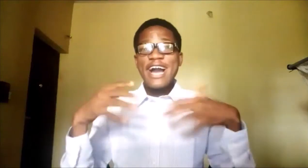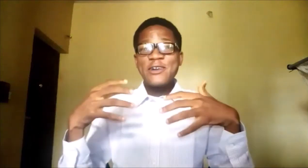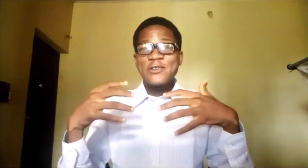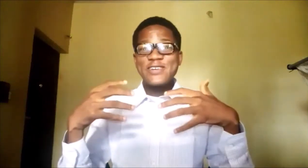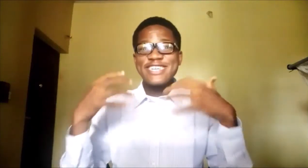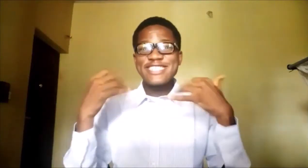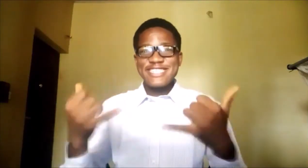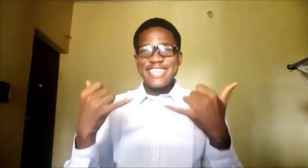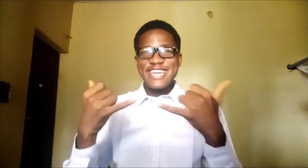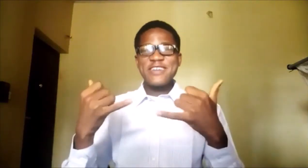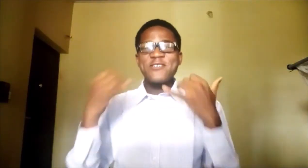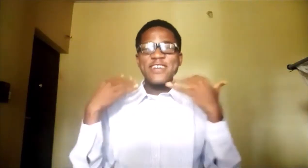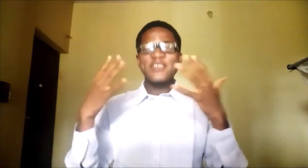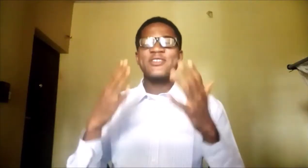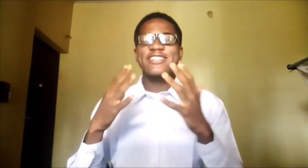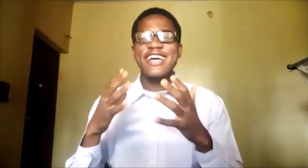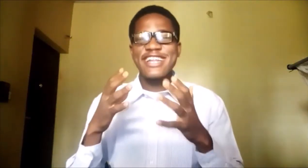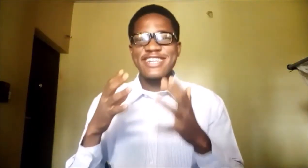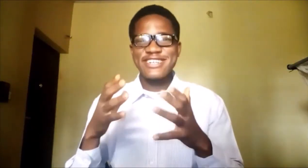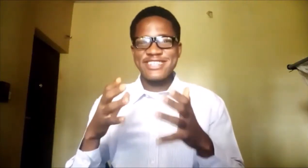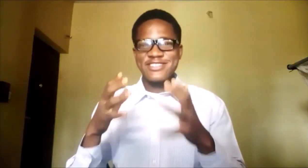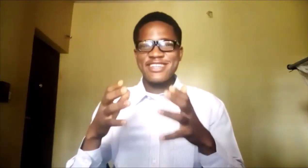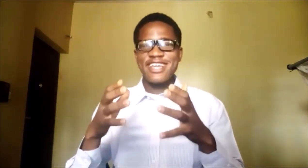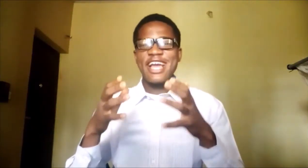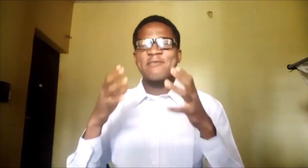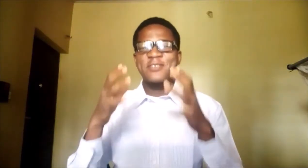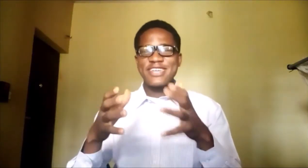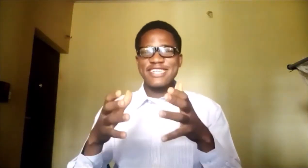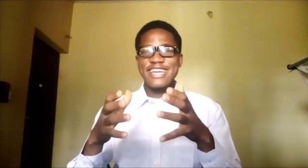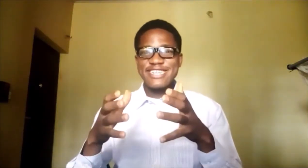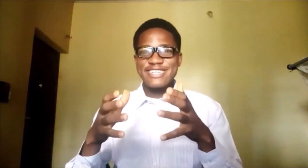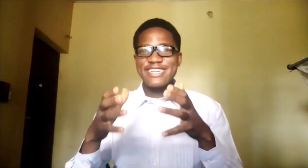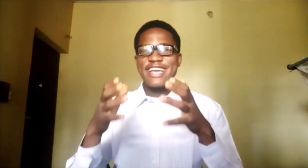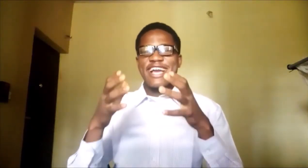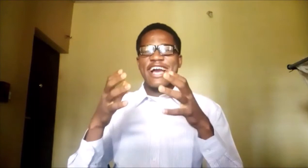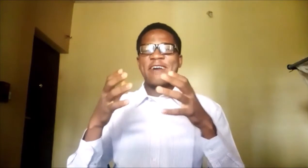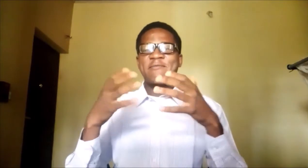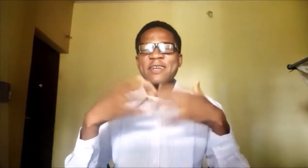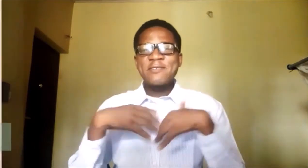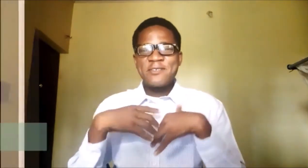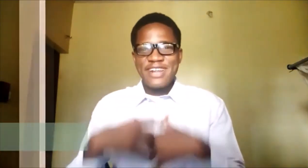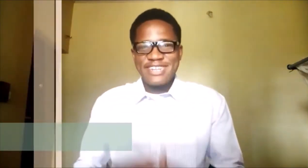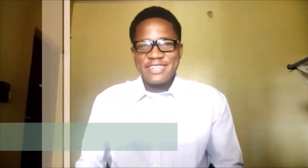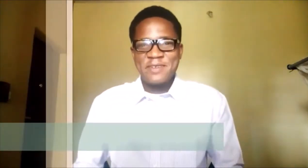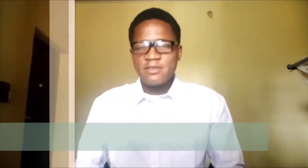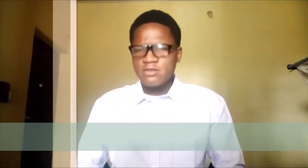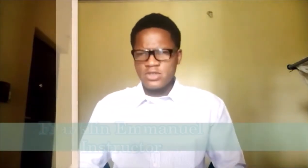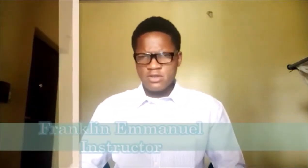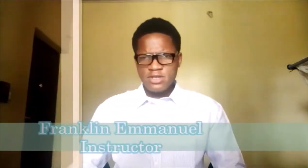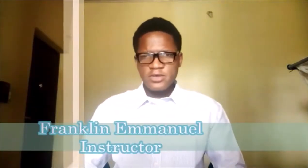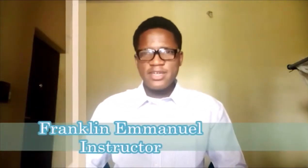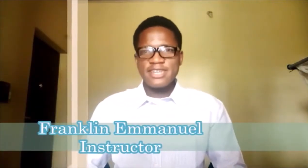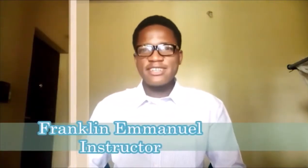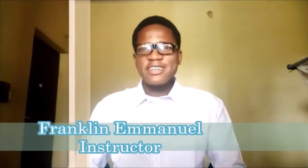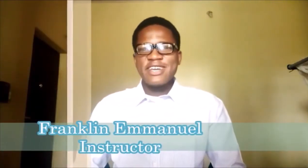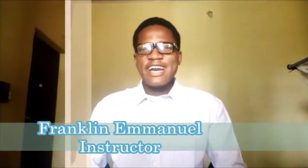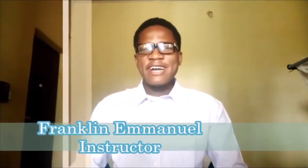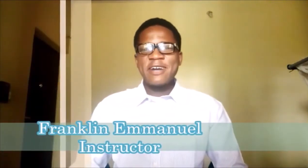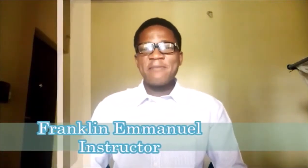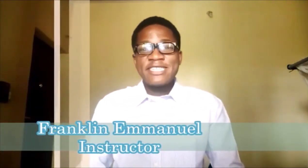Wow, it's today. We're going to start learning today. I'm so excited. My name is Franklin Emmanuel. You should already know that. I'm an interpreter